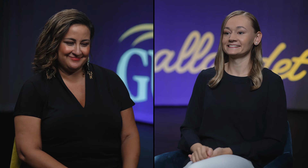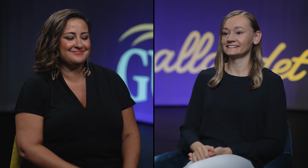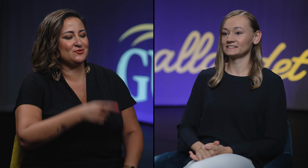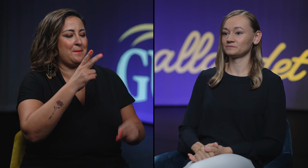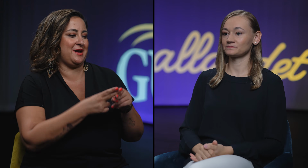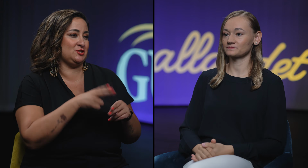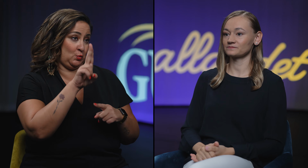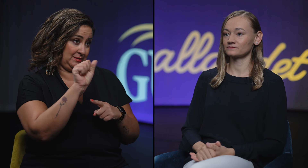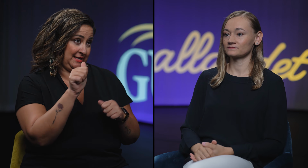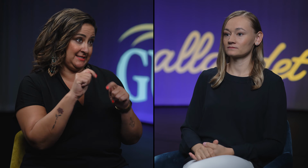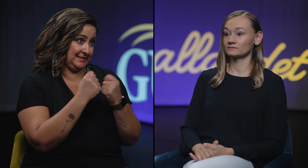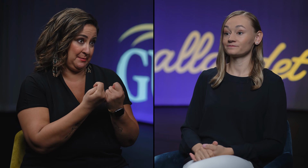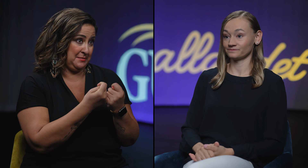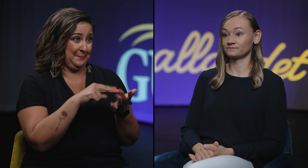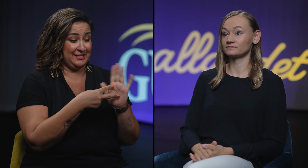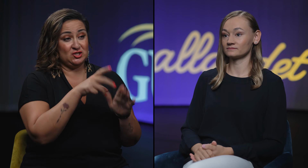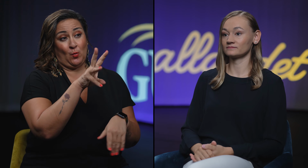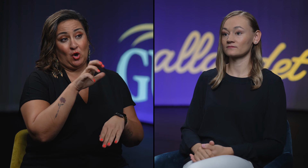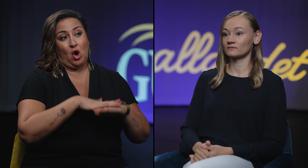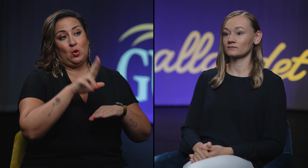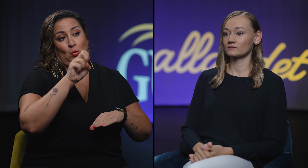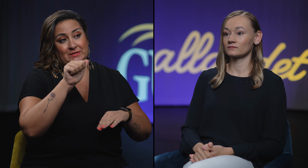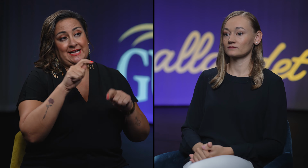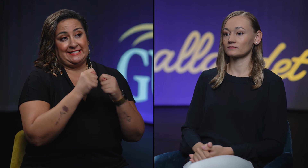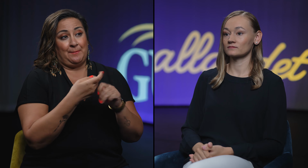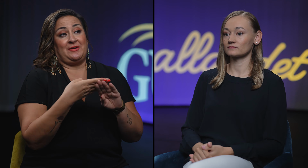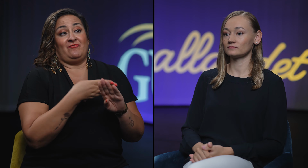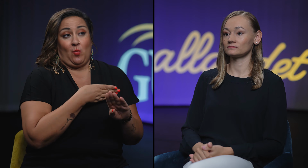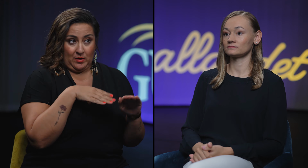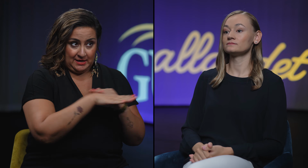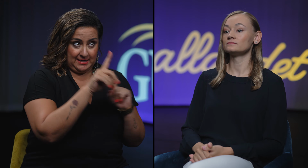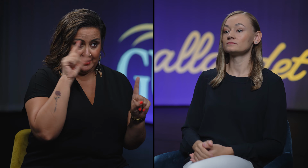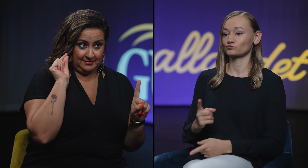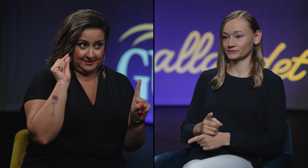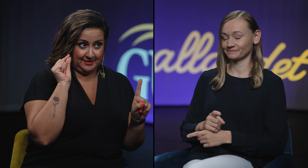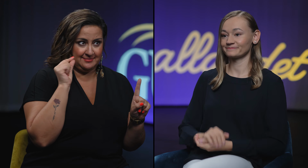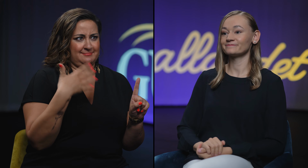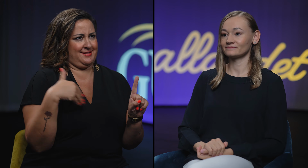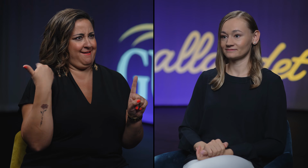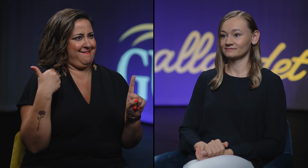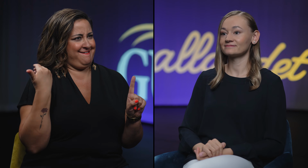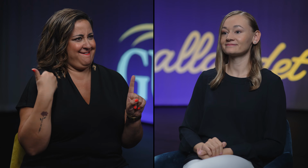come. You mentioned the USA team. You were on the USA team before you came to Gallaudet, is that right? Yup. Wow, that's